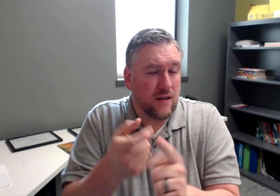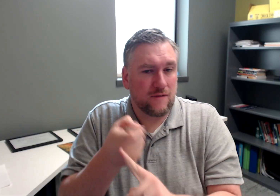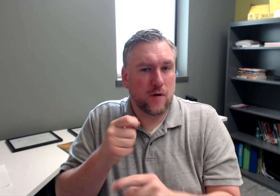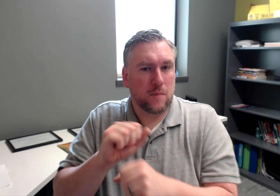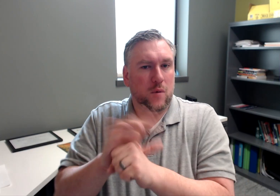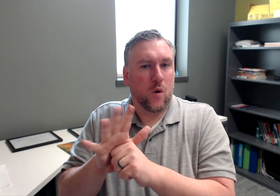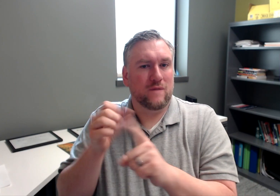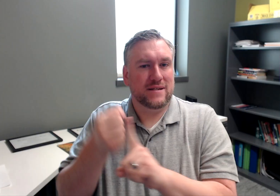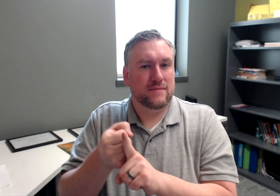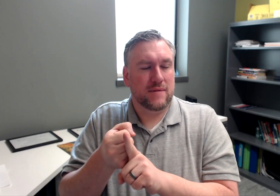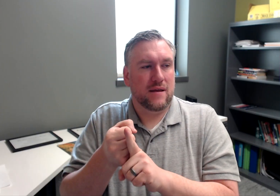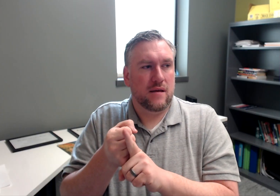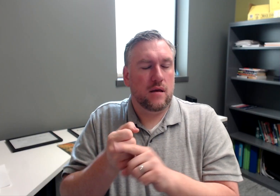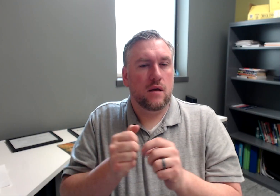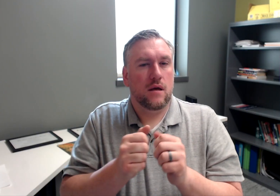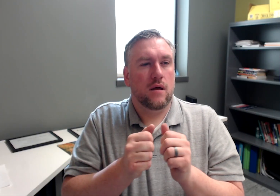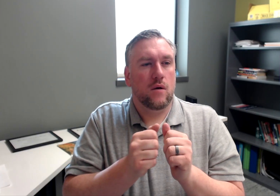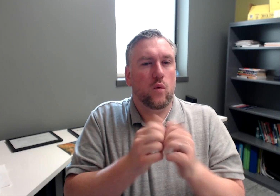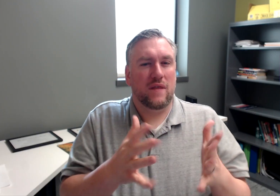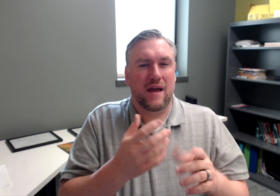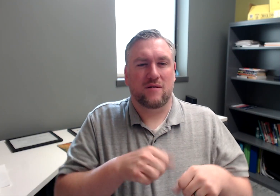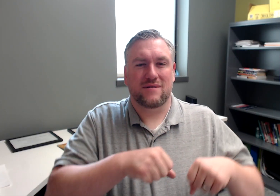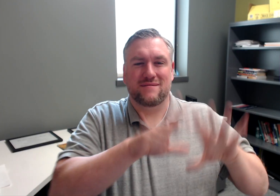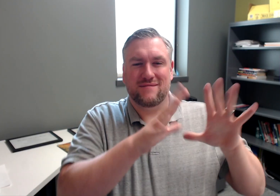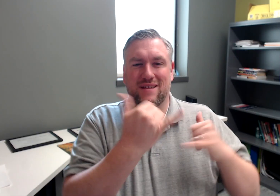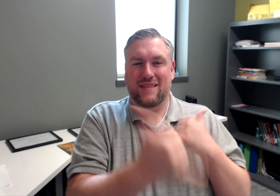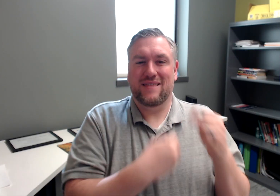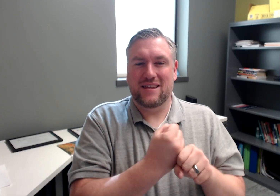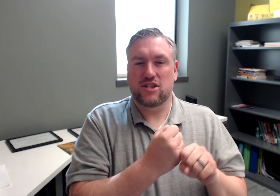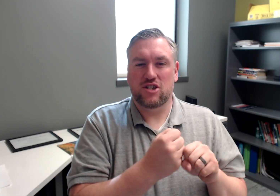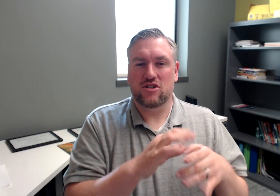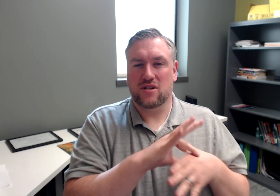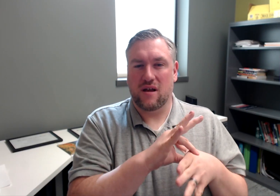helps with that catch-up delay from COVID without